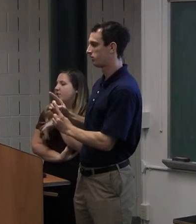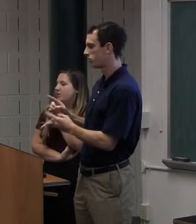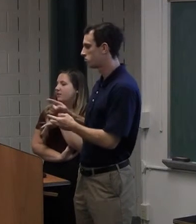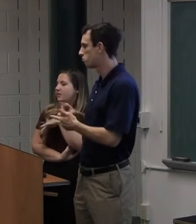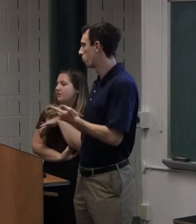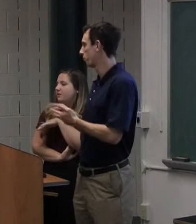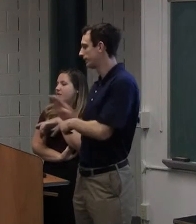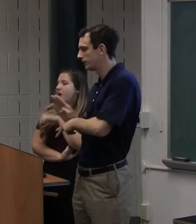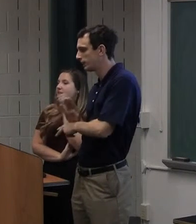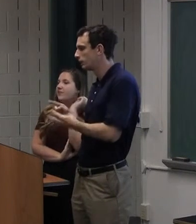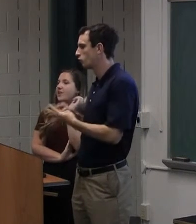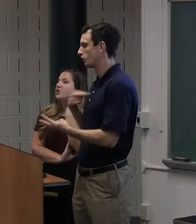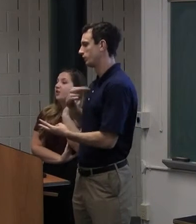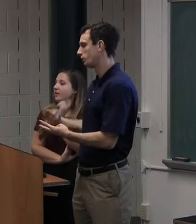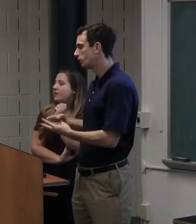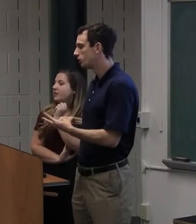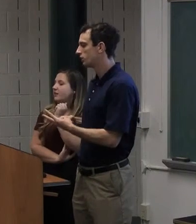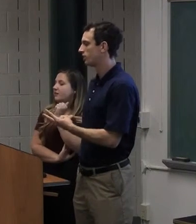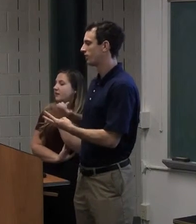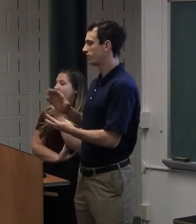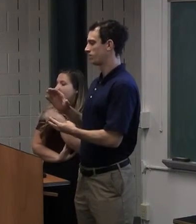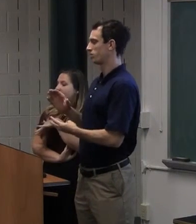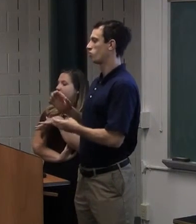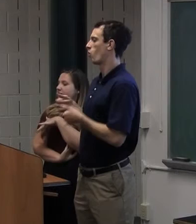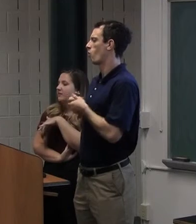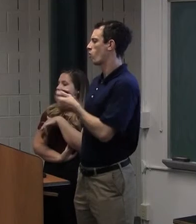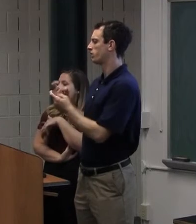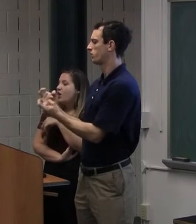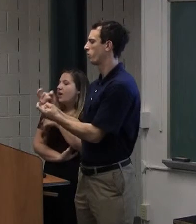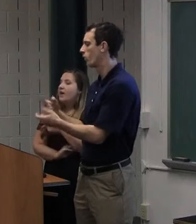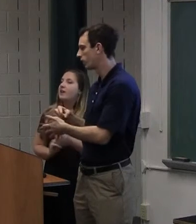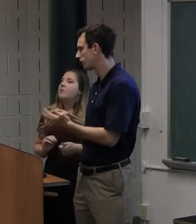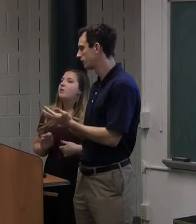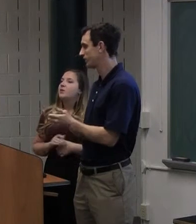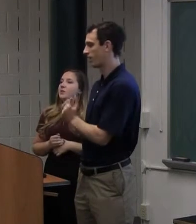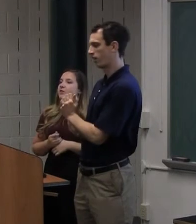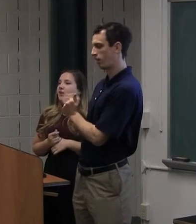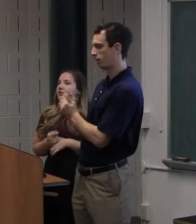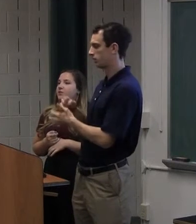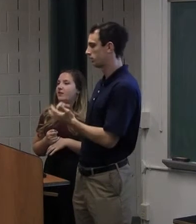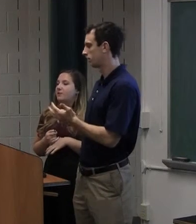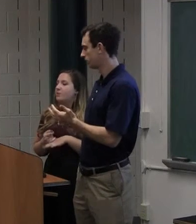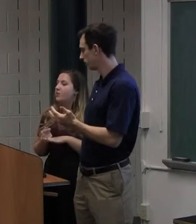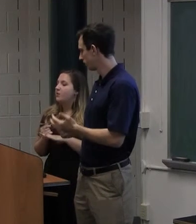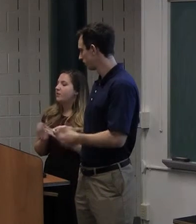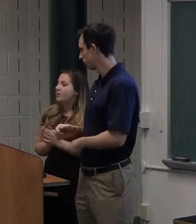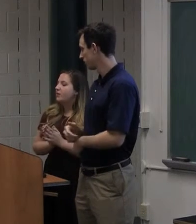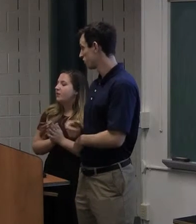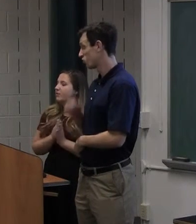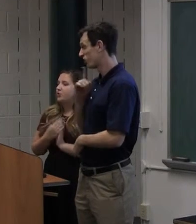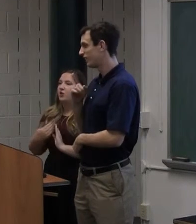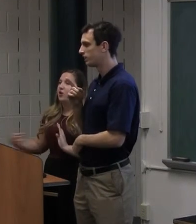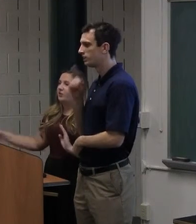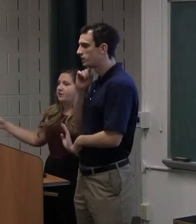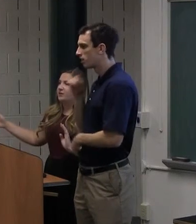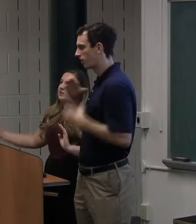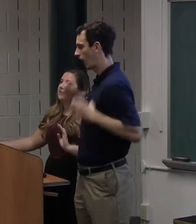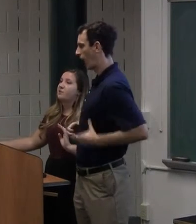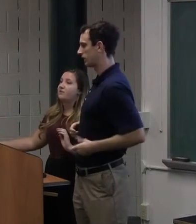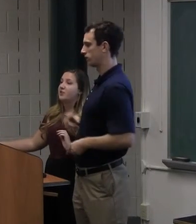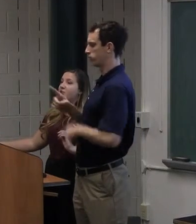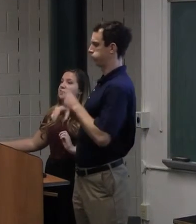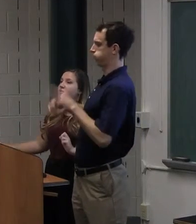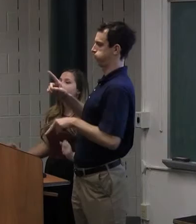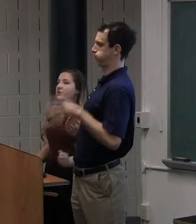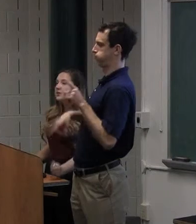business, religious, convocation here, athletics, and I worked with a range of deaf people with minimal language to all the way up to